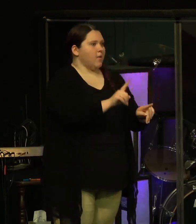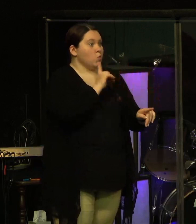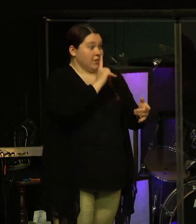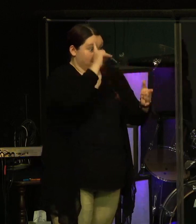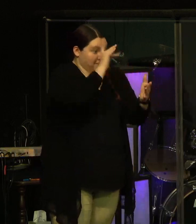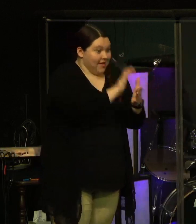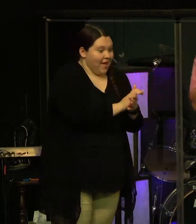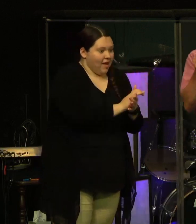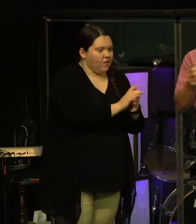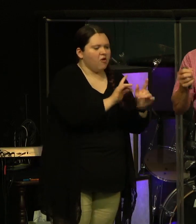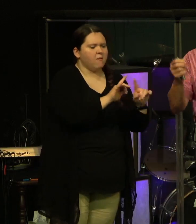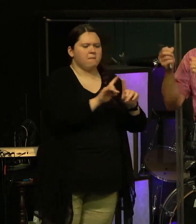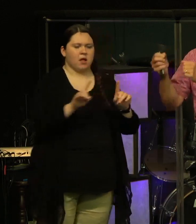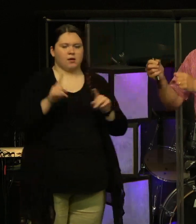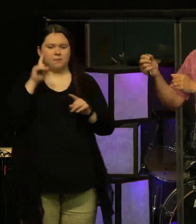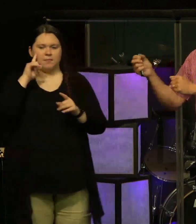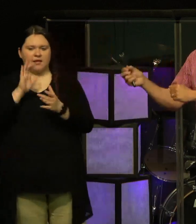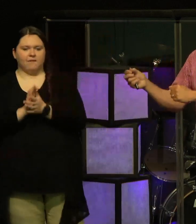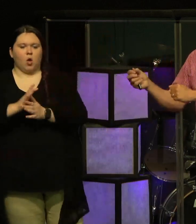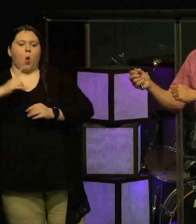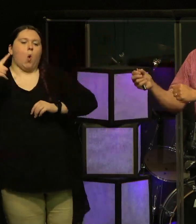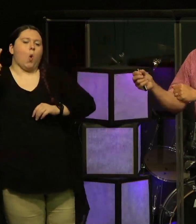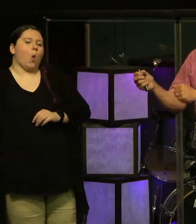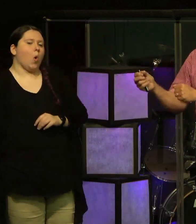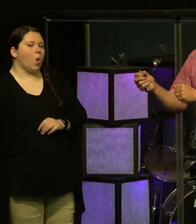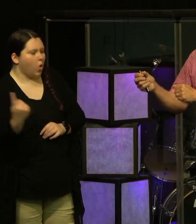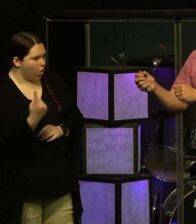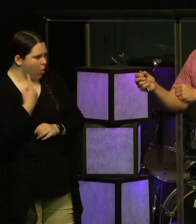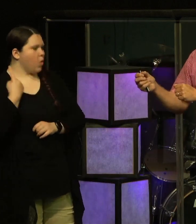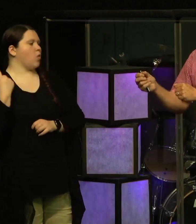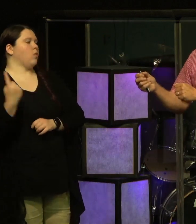versus believing all the time.